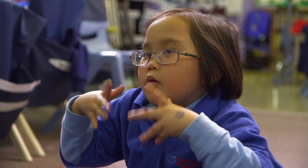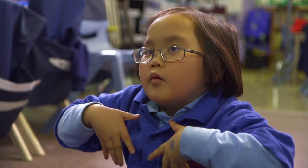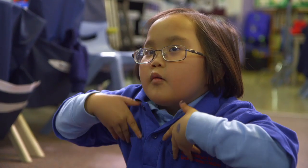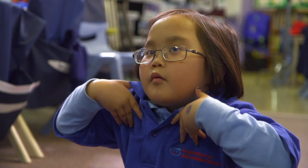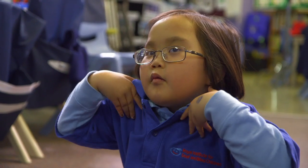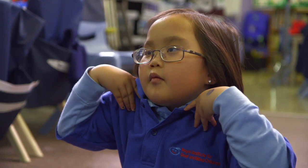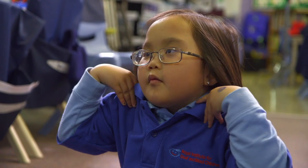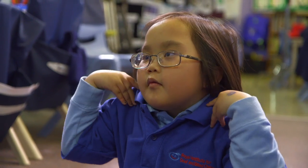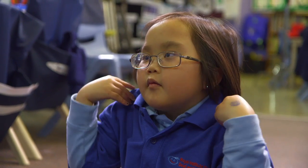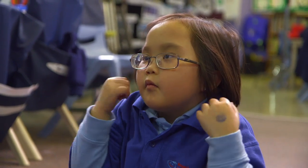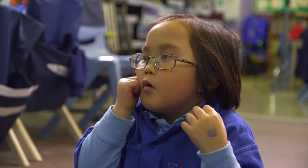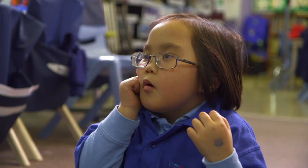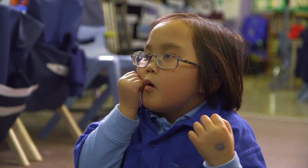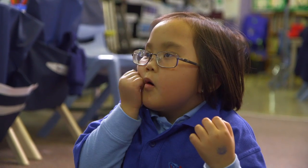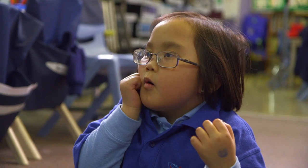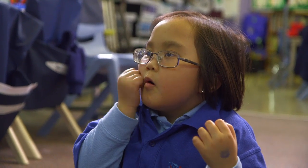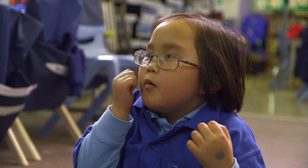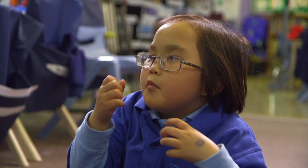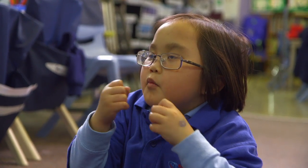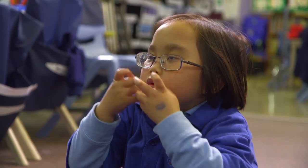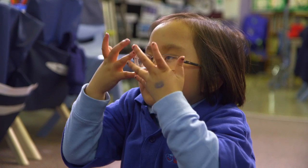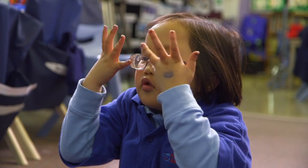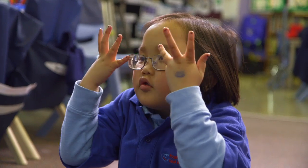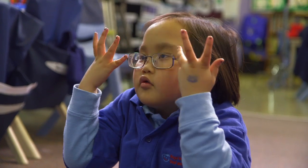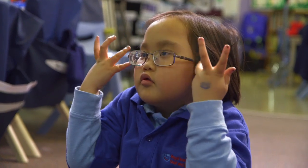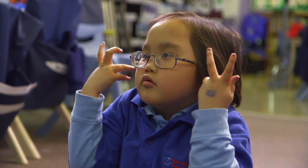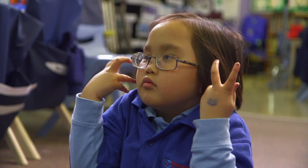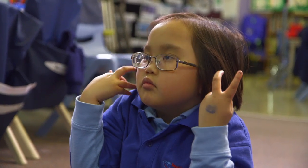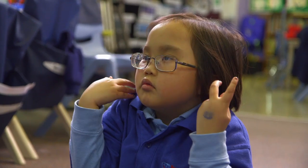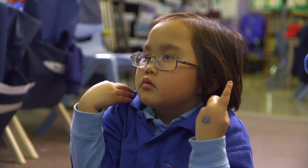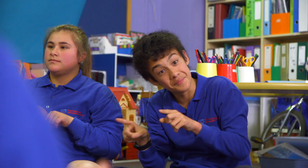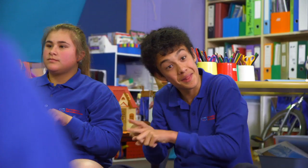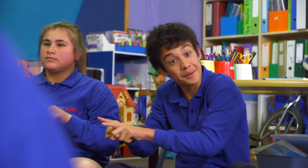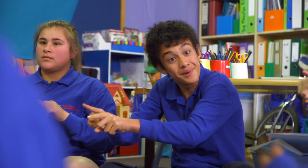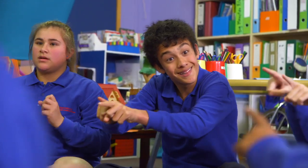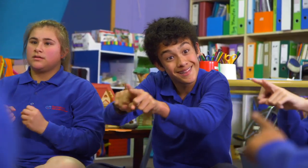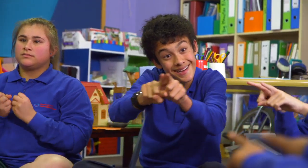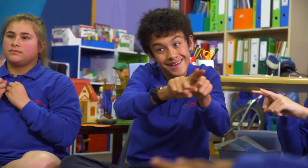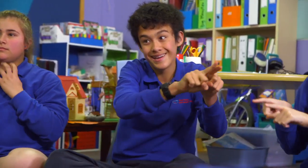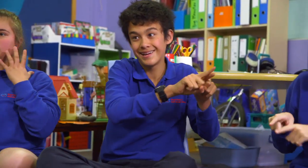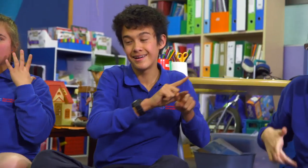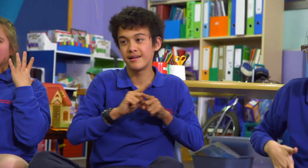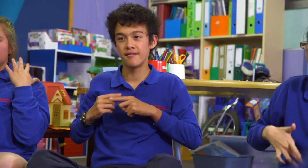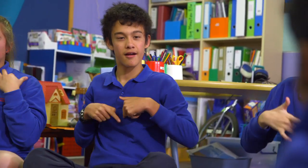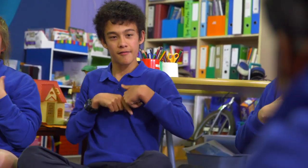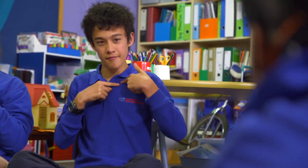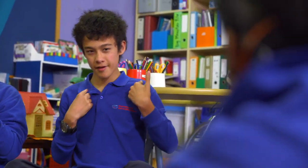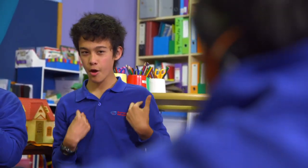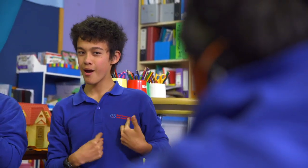direct translation into Auslan, how we would say it if we were communicating in everyday language. The children come up with ways